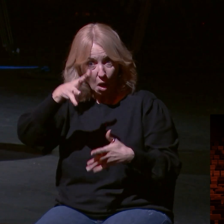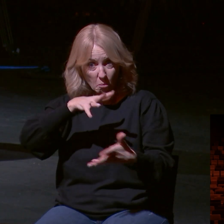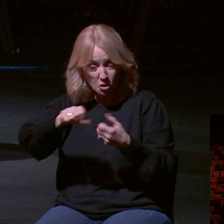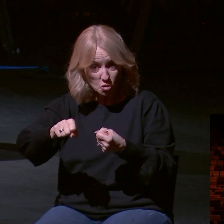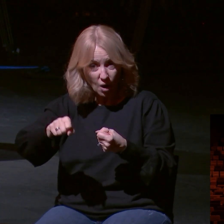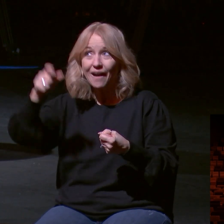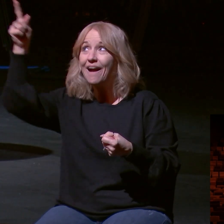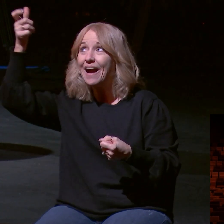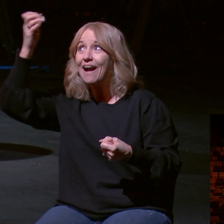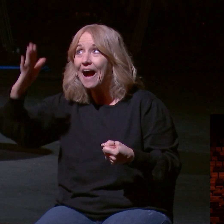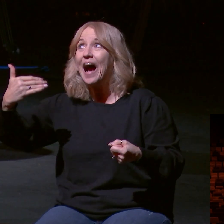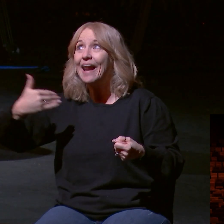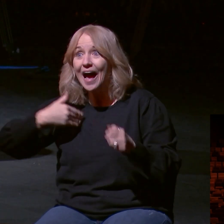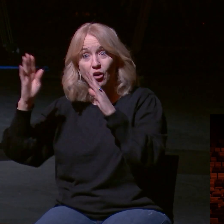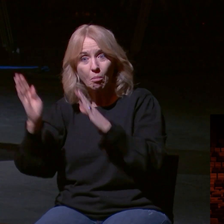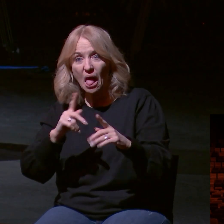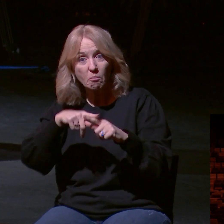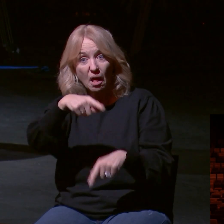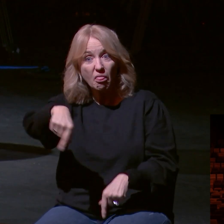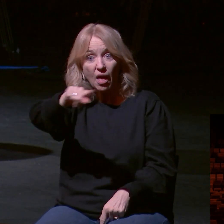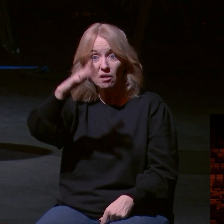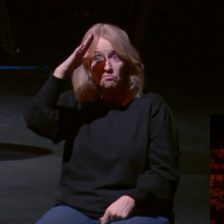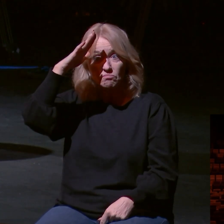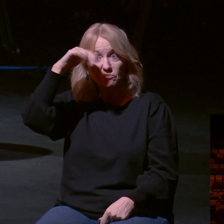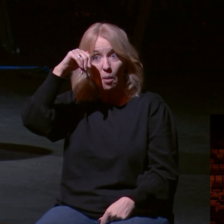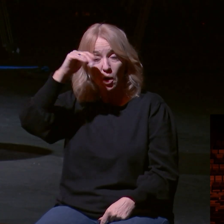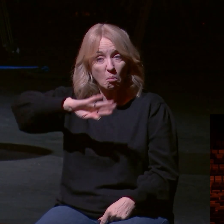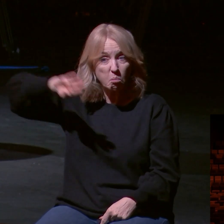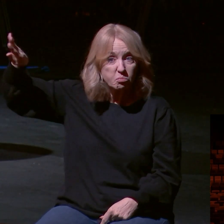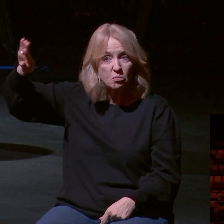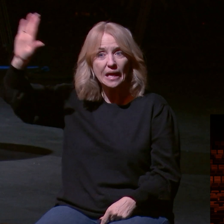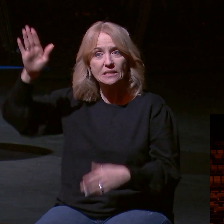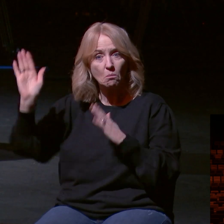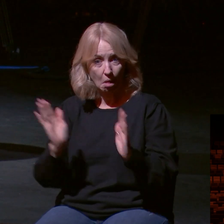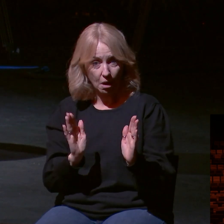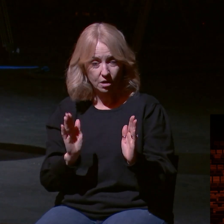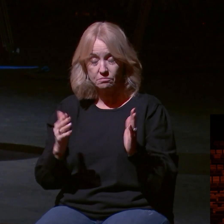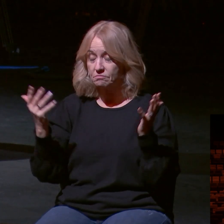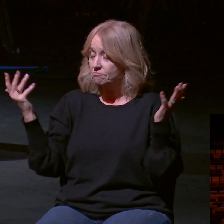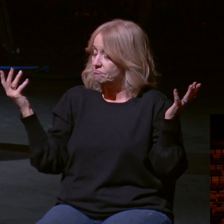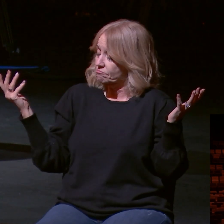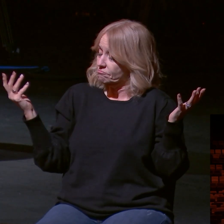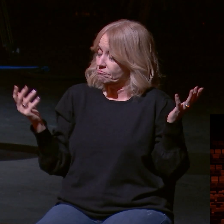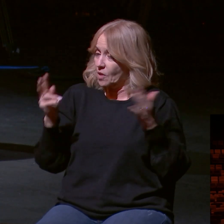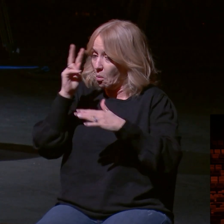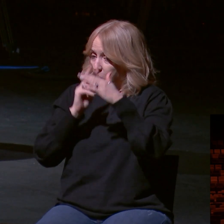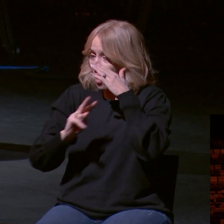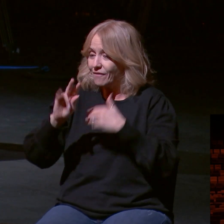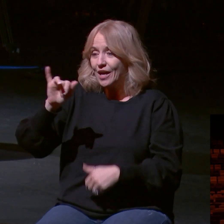with his plans. So they lived the way they desired. So Jeremiah said this in Jeremiah